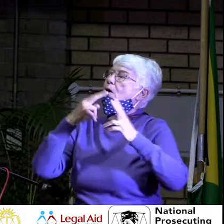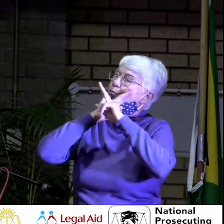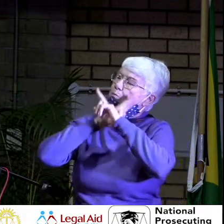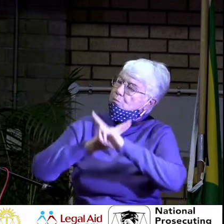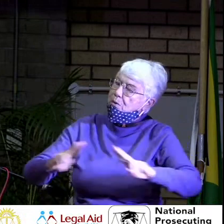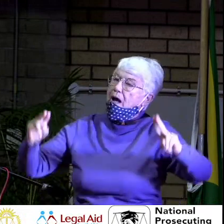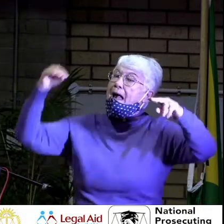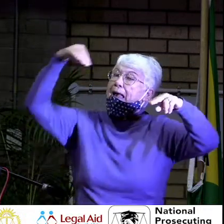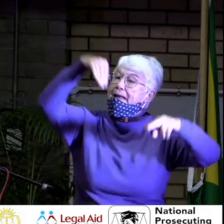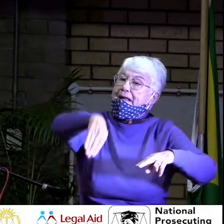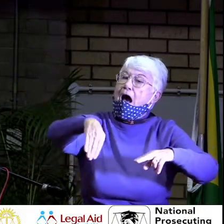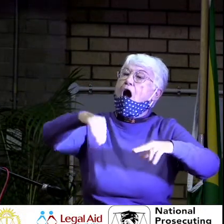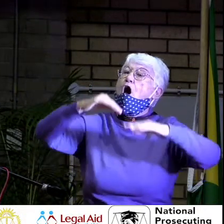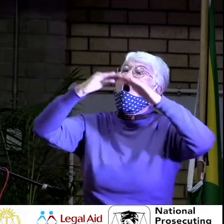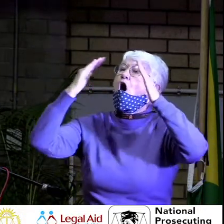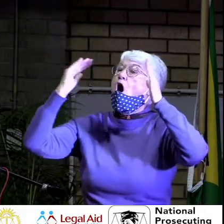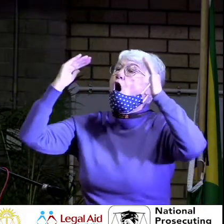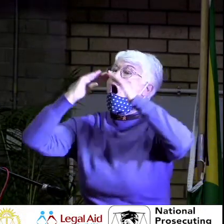our homes.